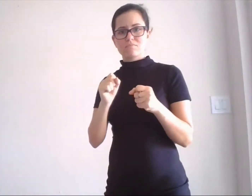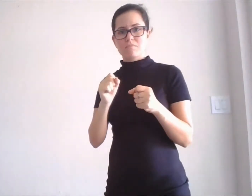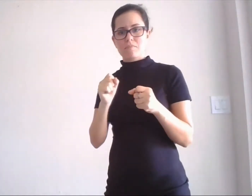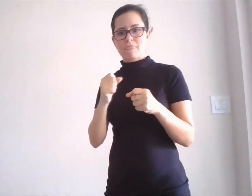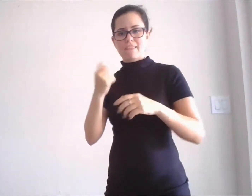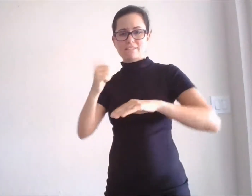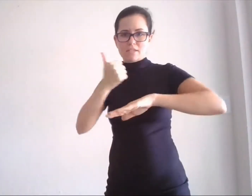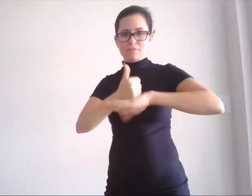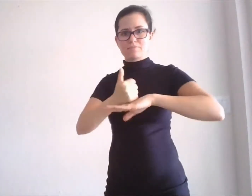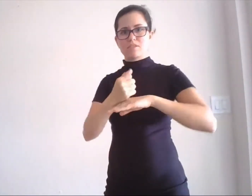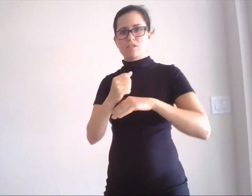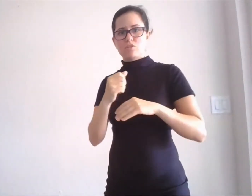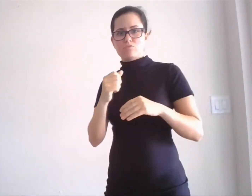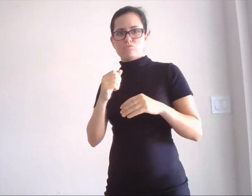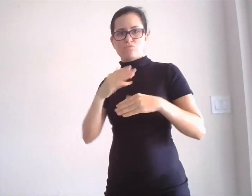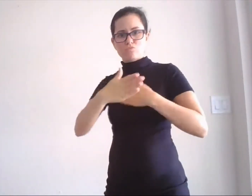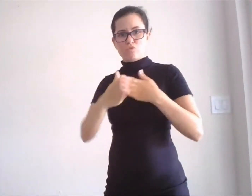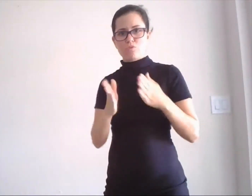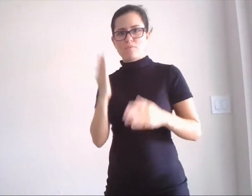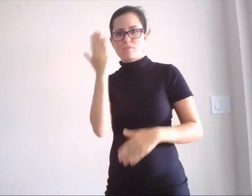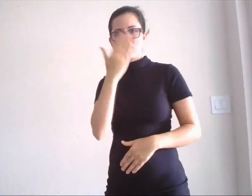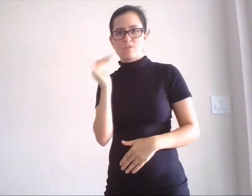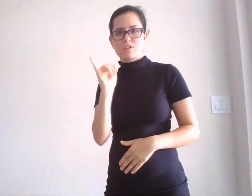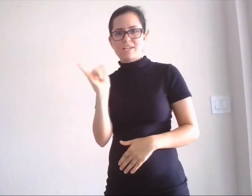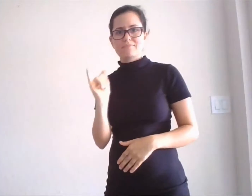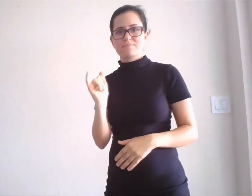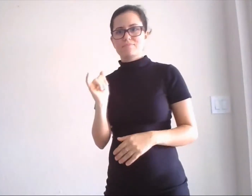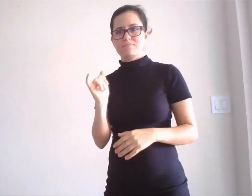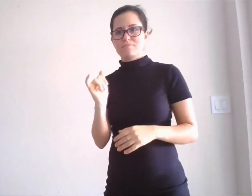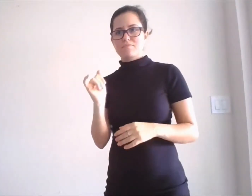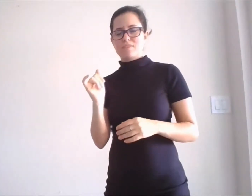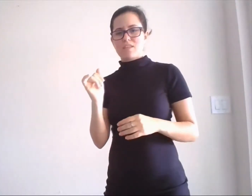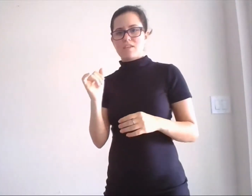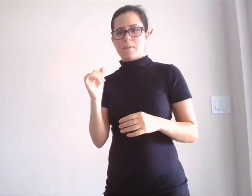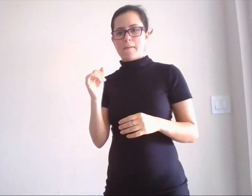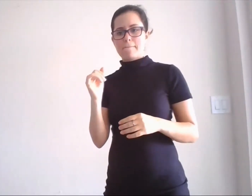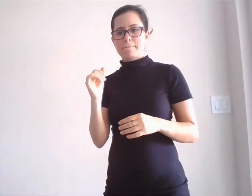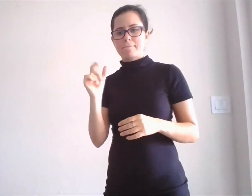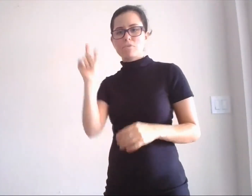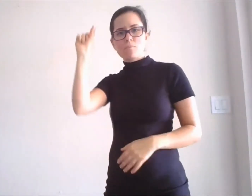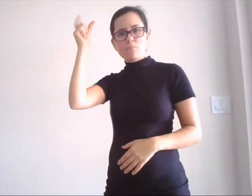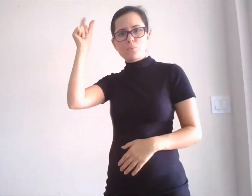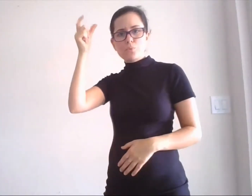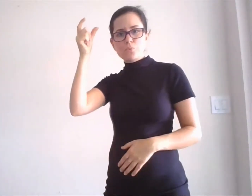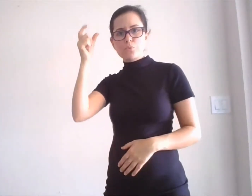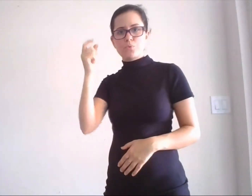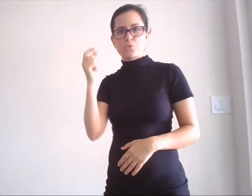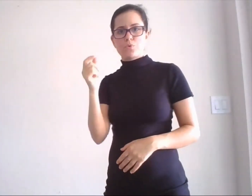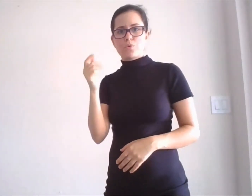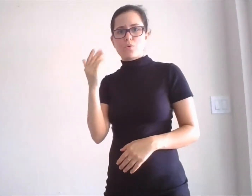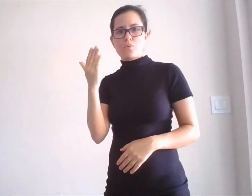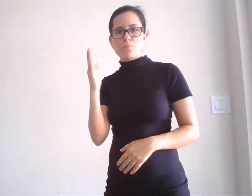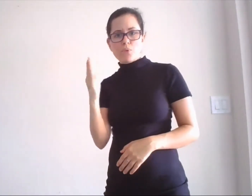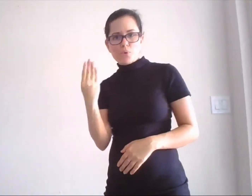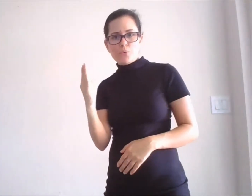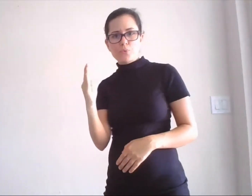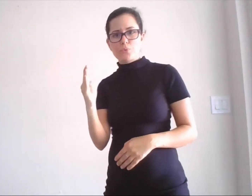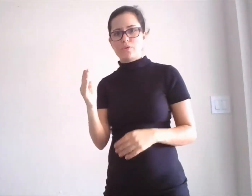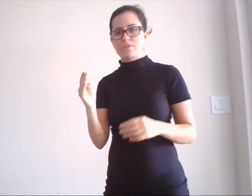a lot of work into something. No, that actually, I can discern no practical value for. It's called impressing people once.